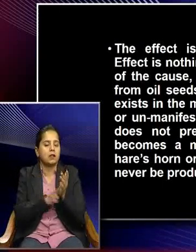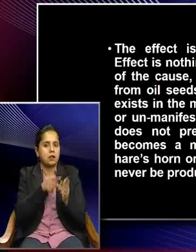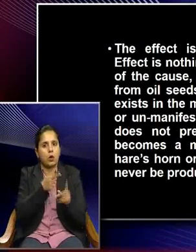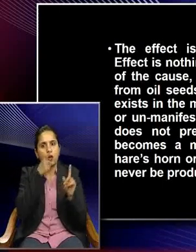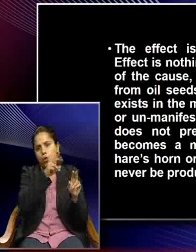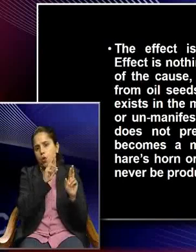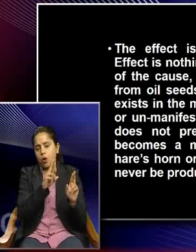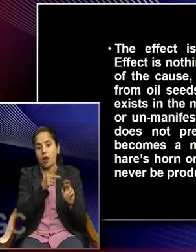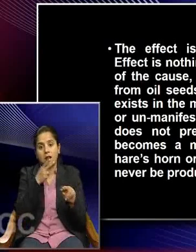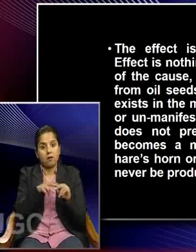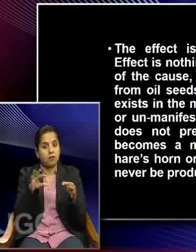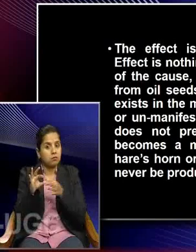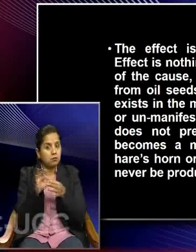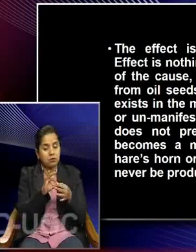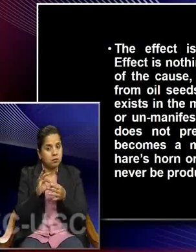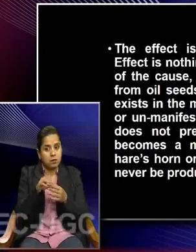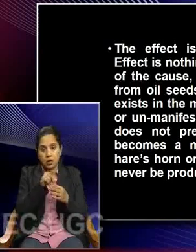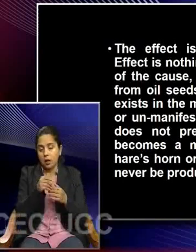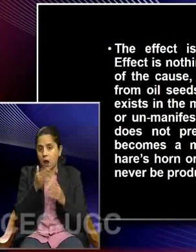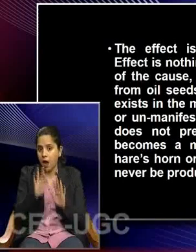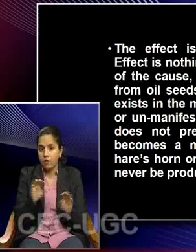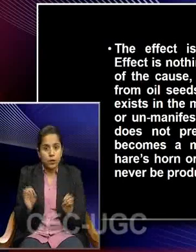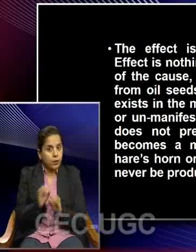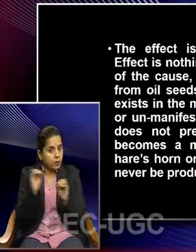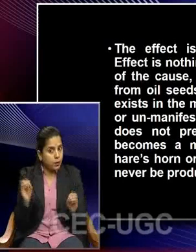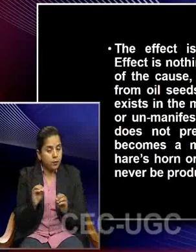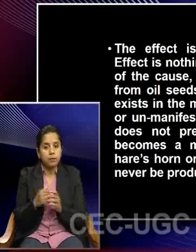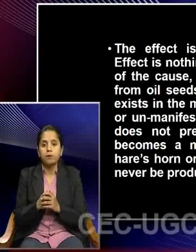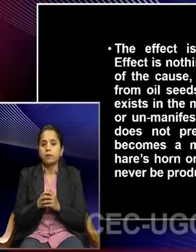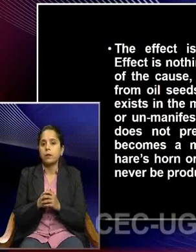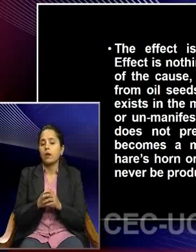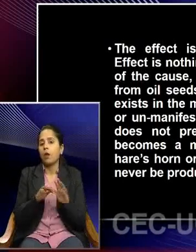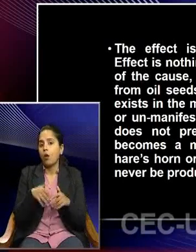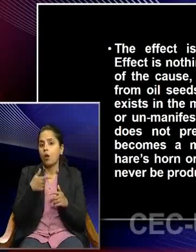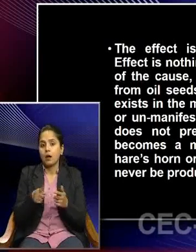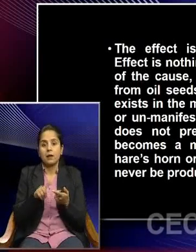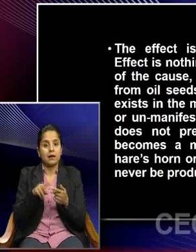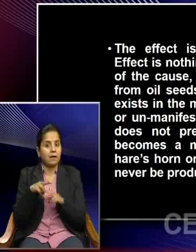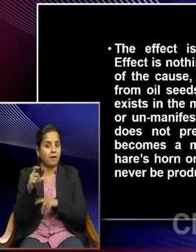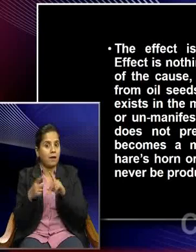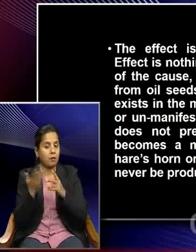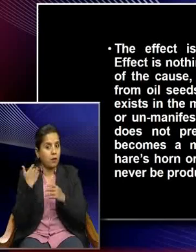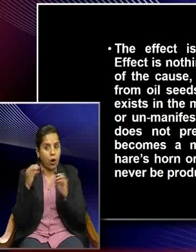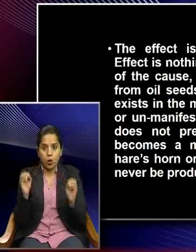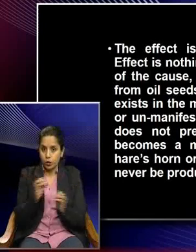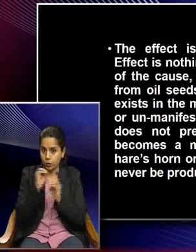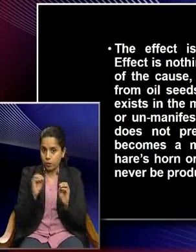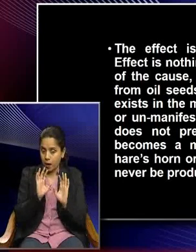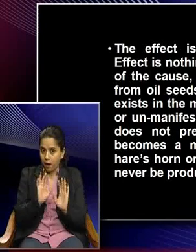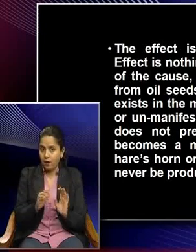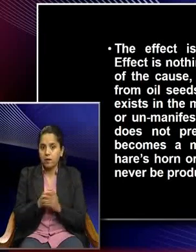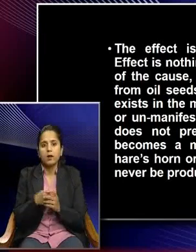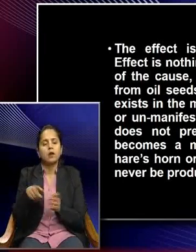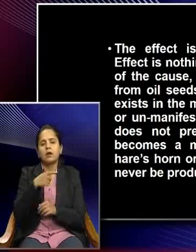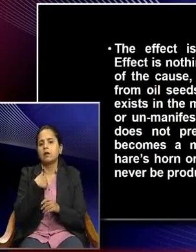If this relation would not have been present, if the effect was not present in the cause, then